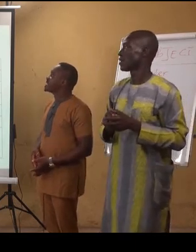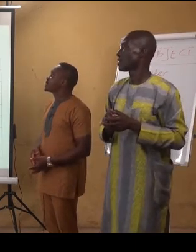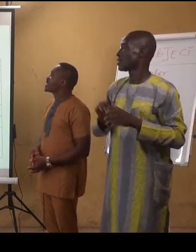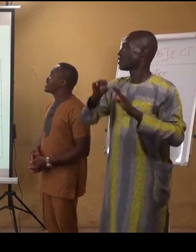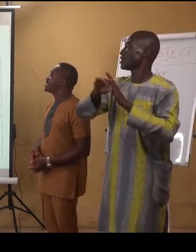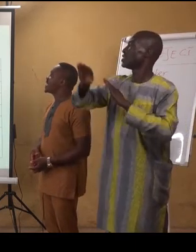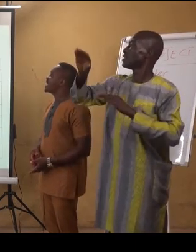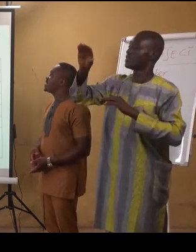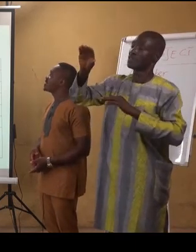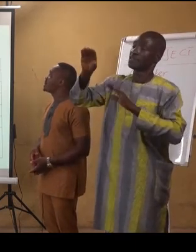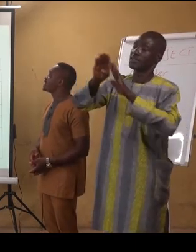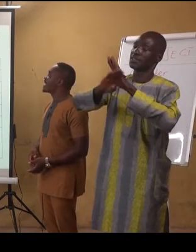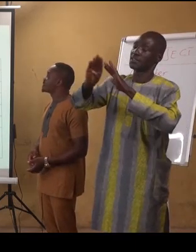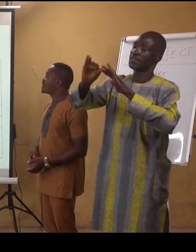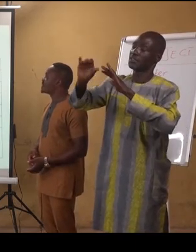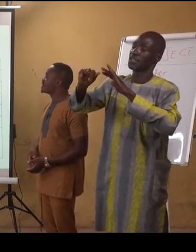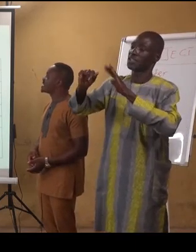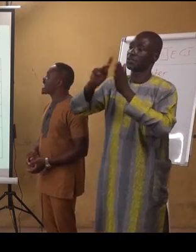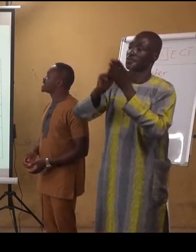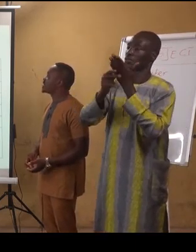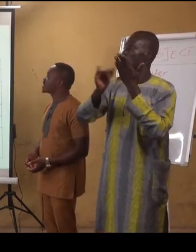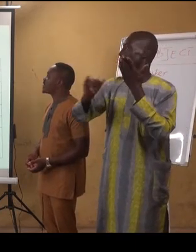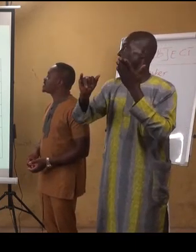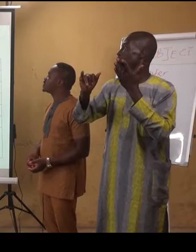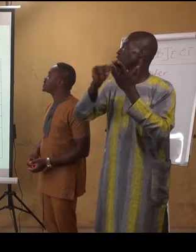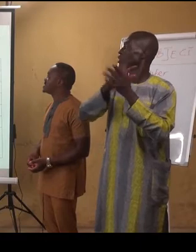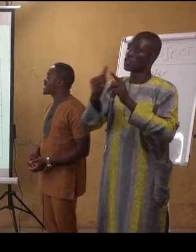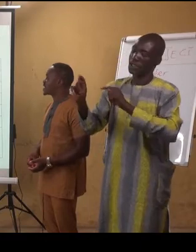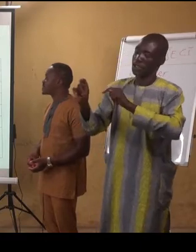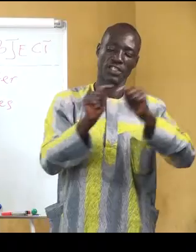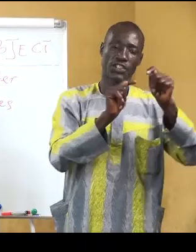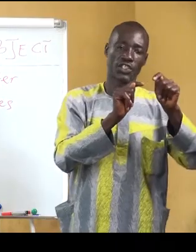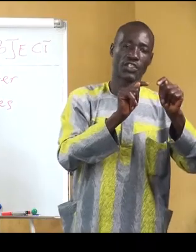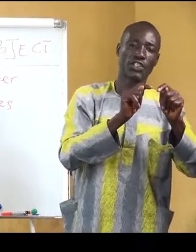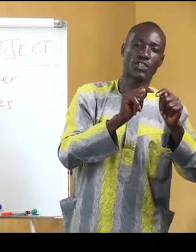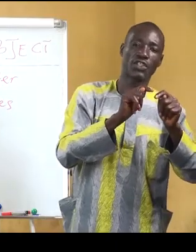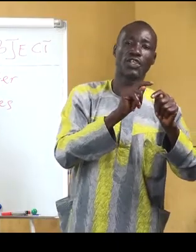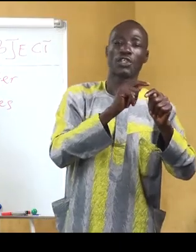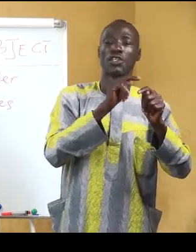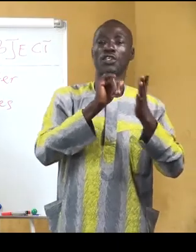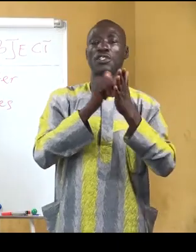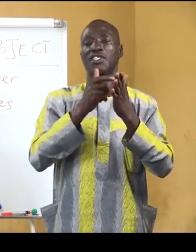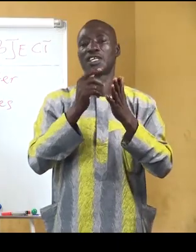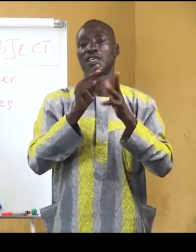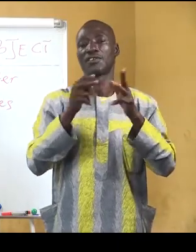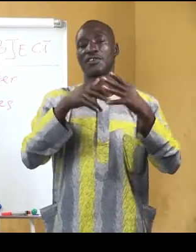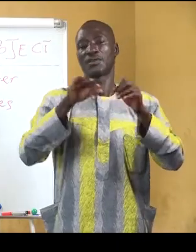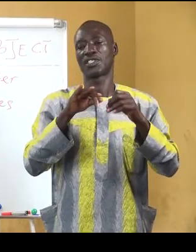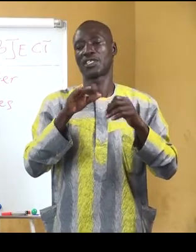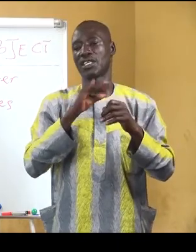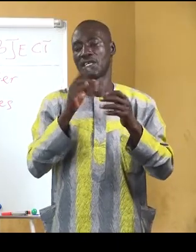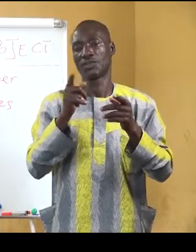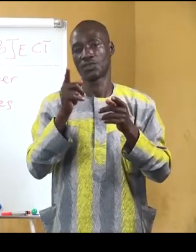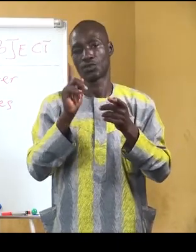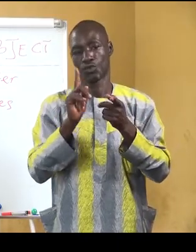In basic programming, algebraic expressions are transformed into basic expressions. These are very important. I